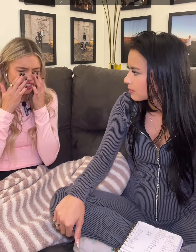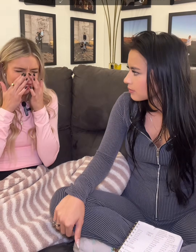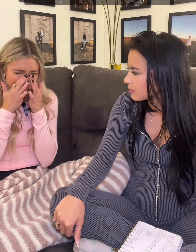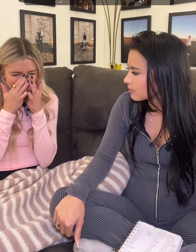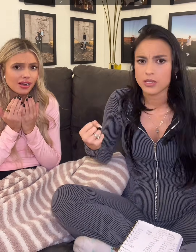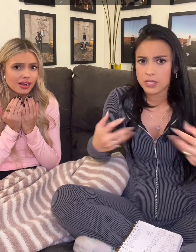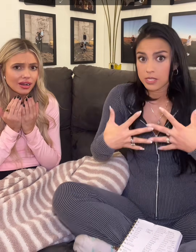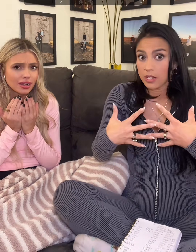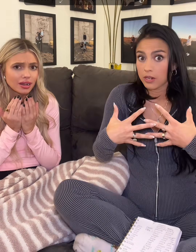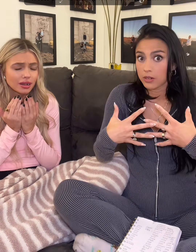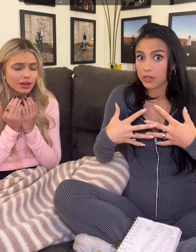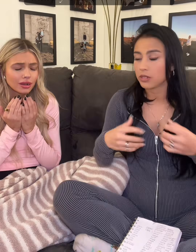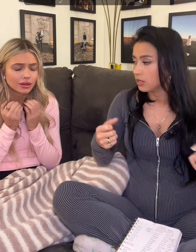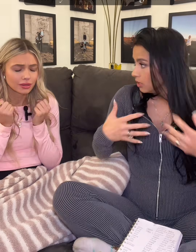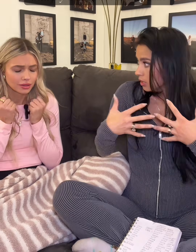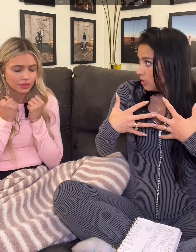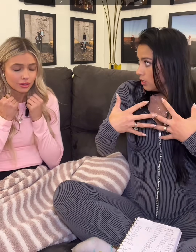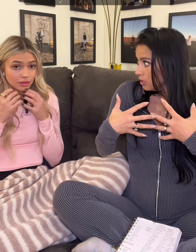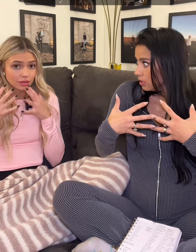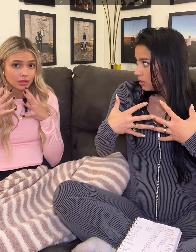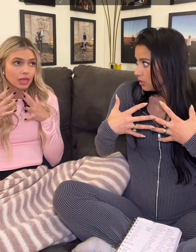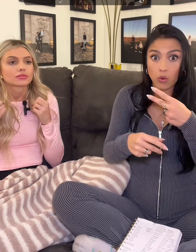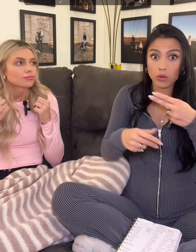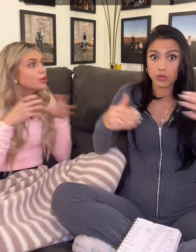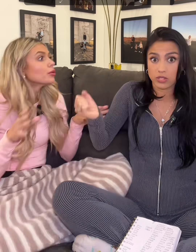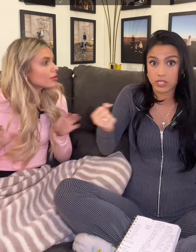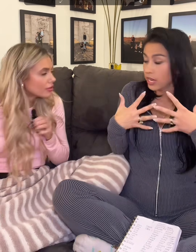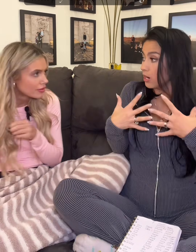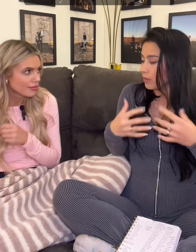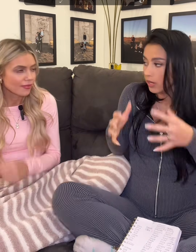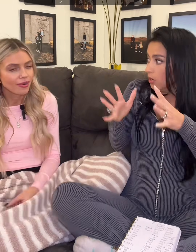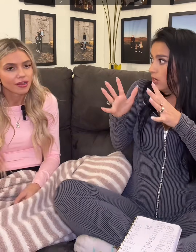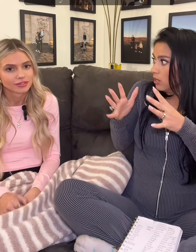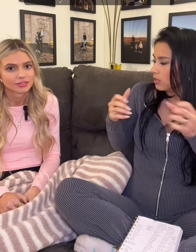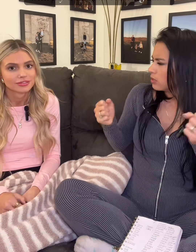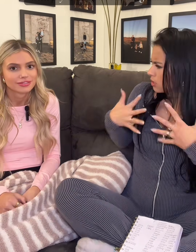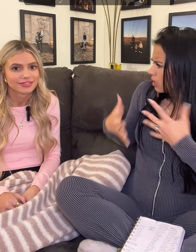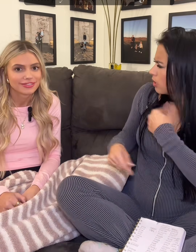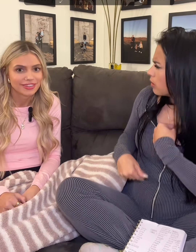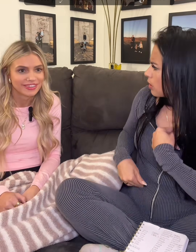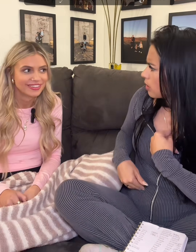Scared. Oh, you scared me.